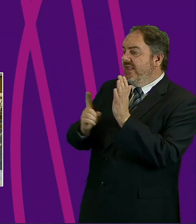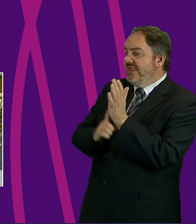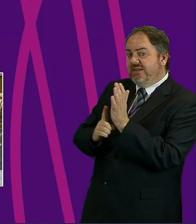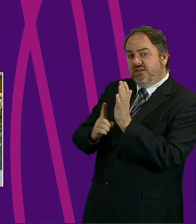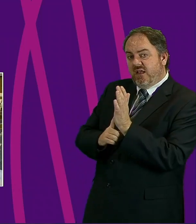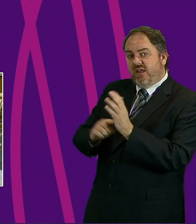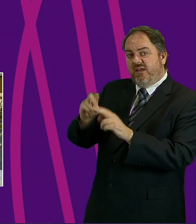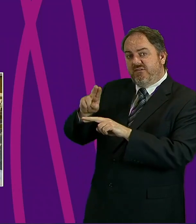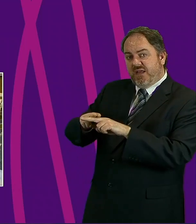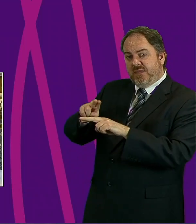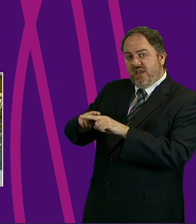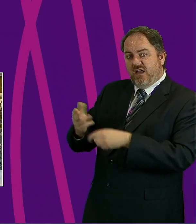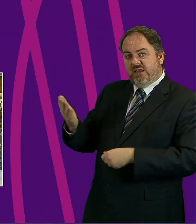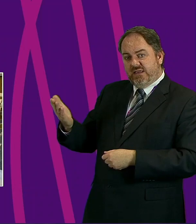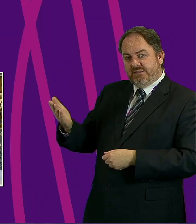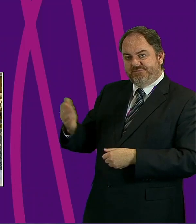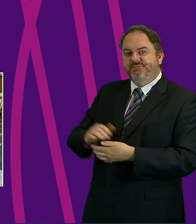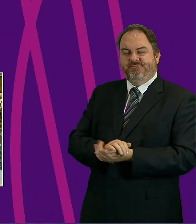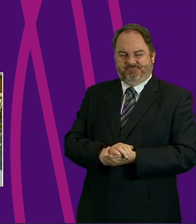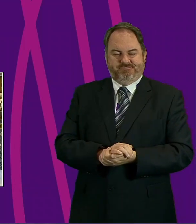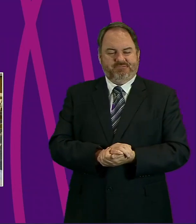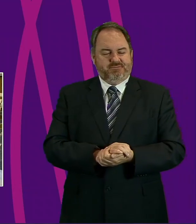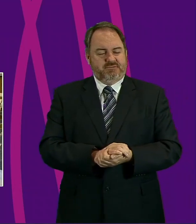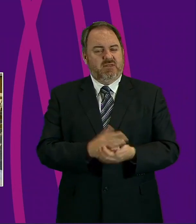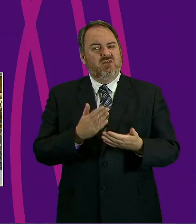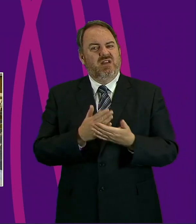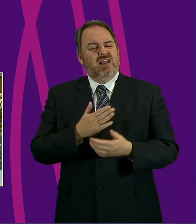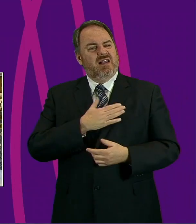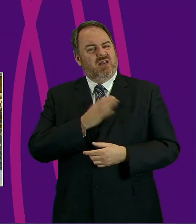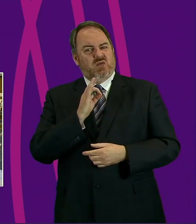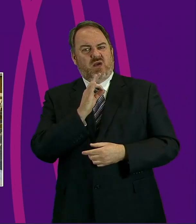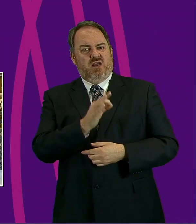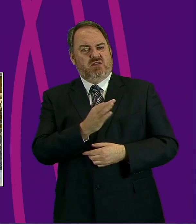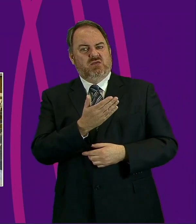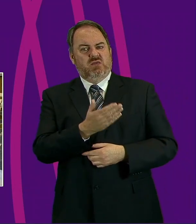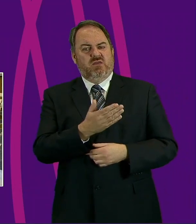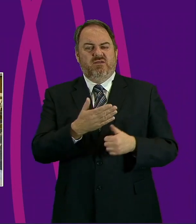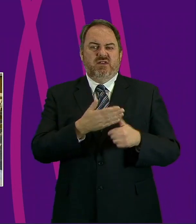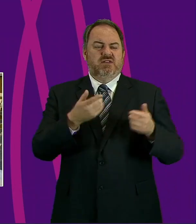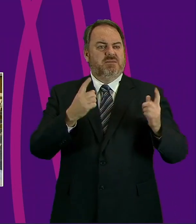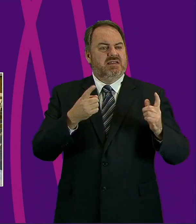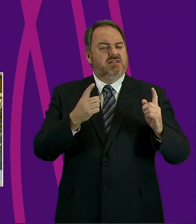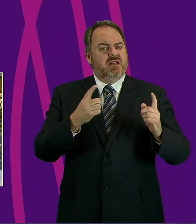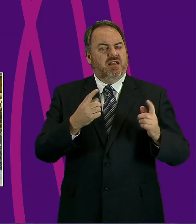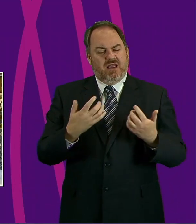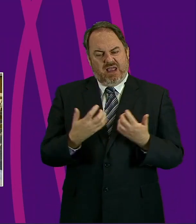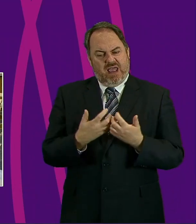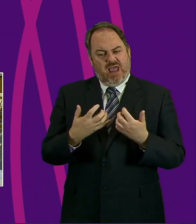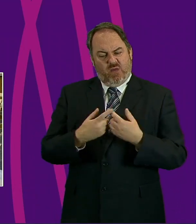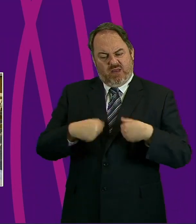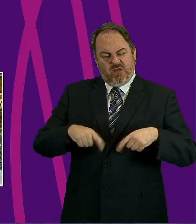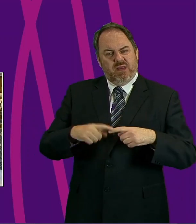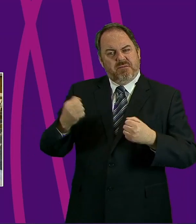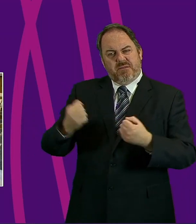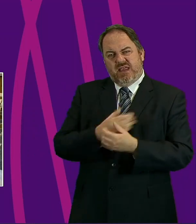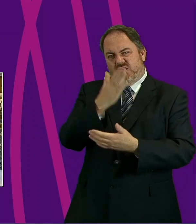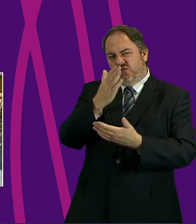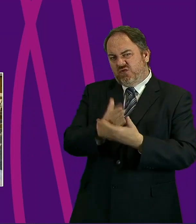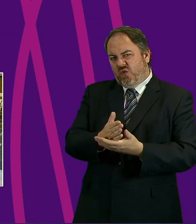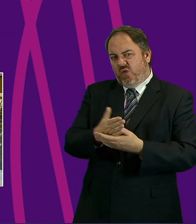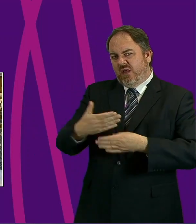Fabiani. Thank you, Presiding Officer. To ask the First Minister what steps can be taken to make sure that employers in Scotland who